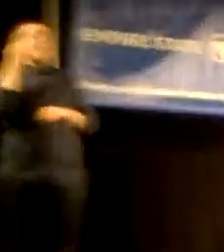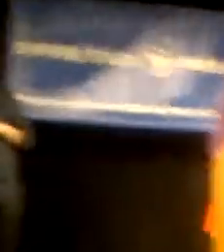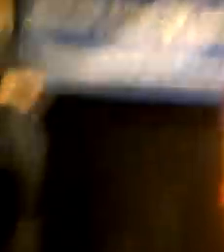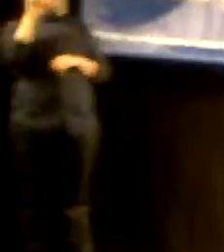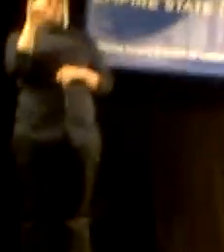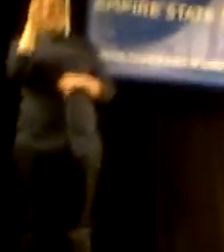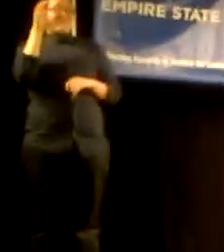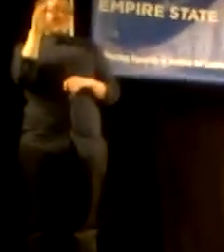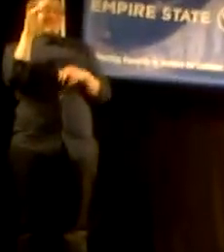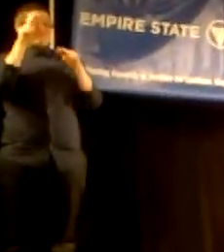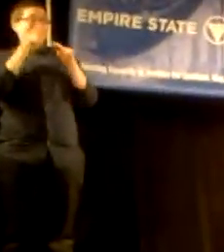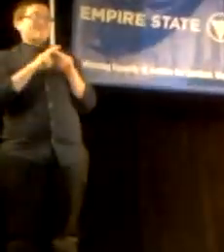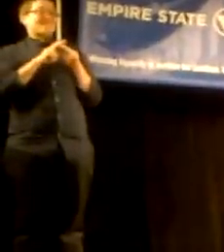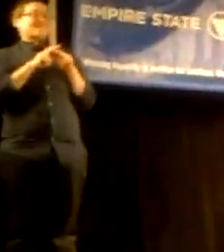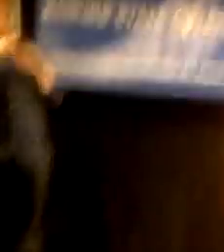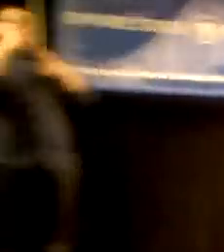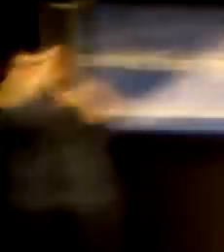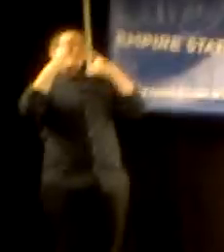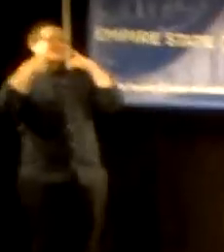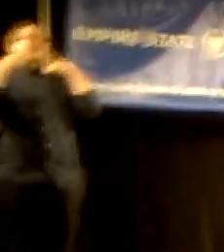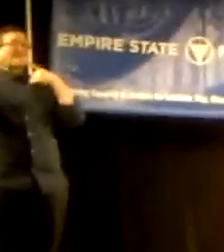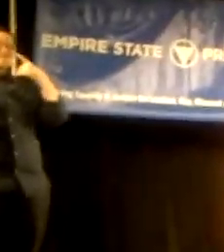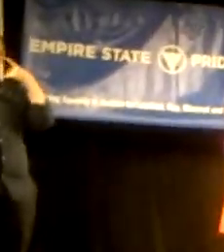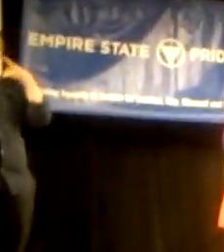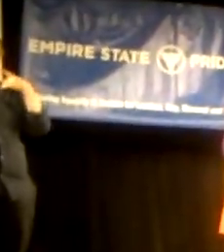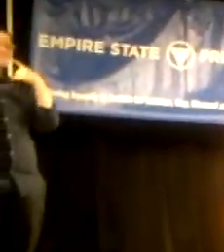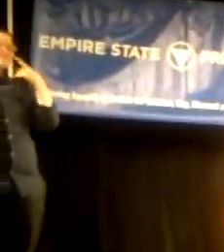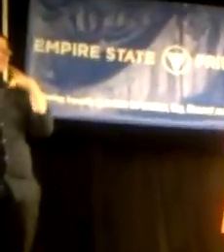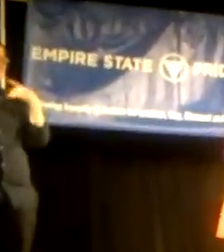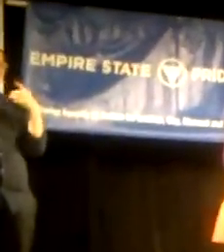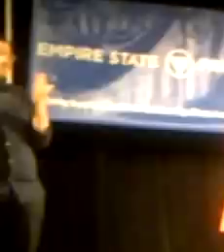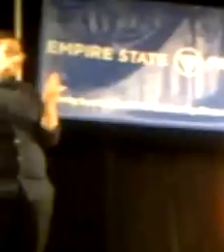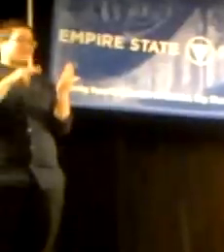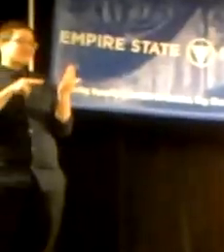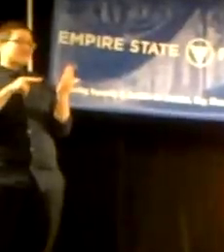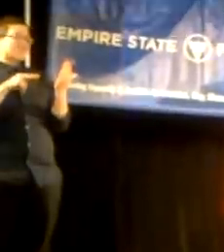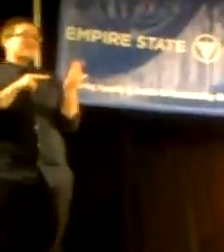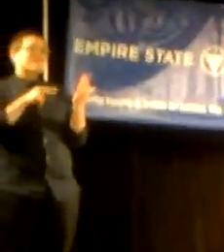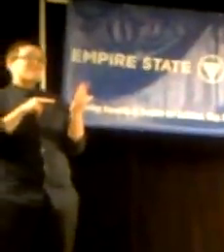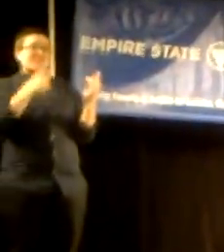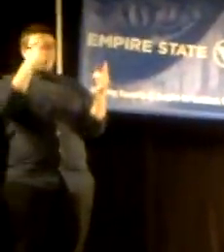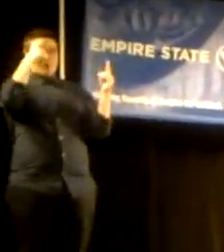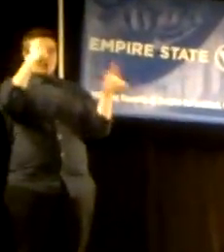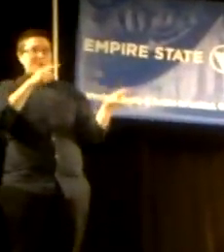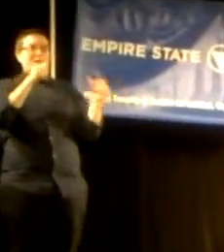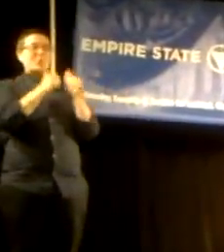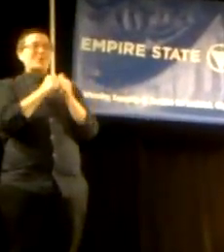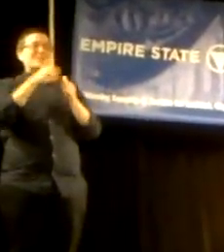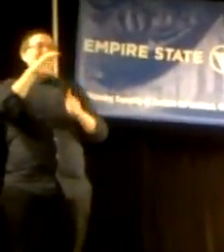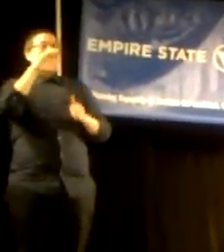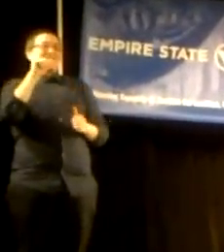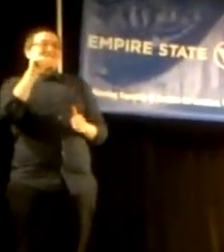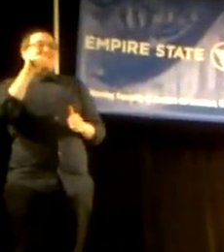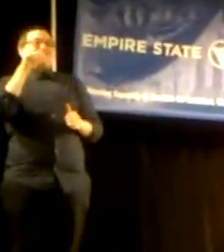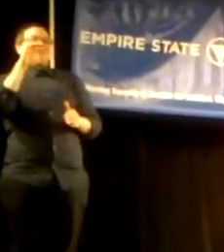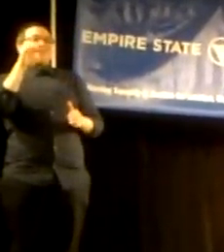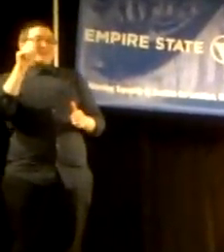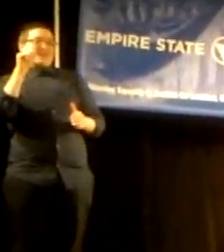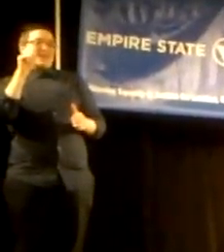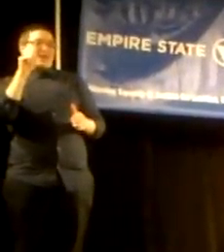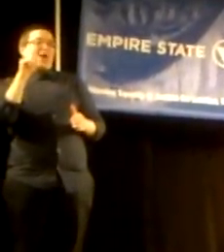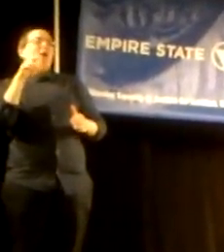morning and cried my eyes out. Reading about the plea agreement that C.C. McDonald, a 23-year